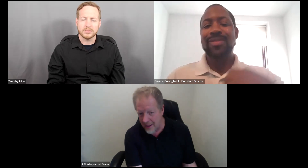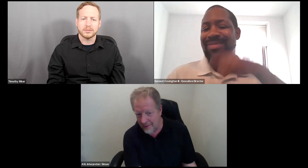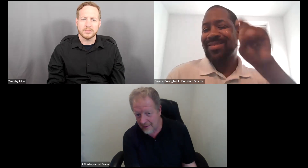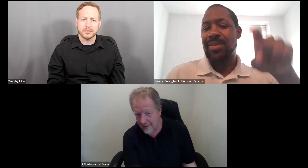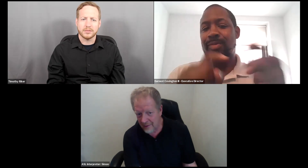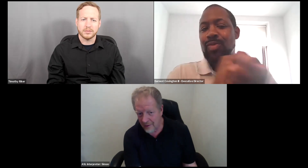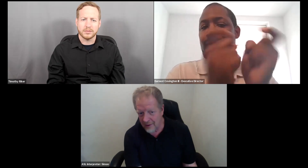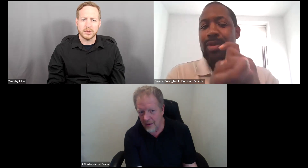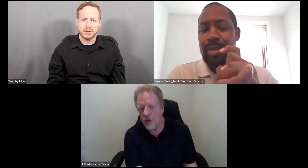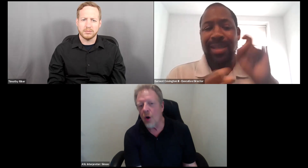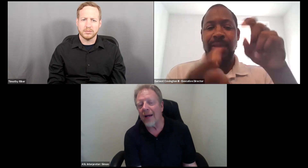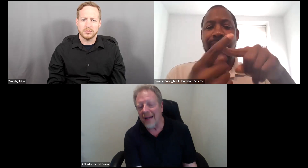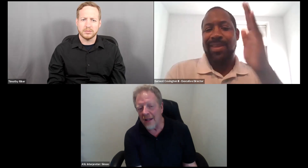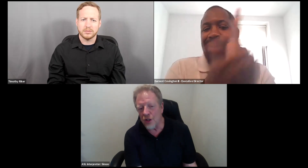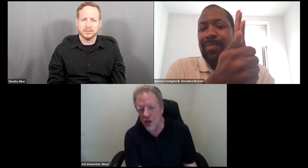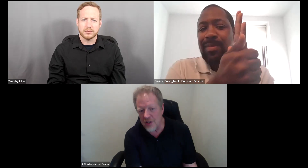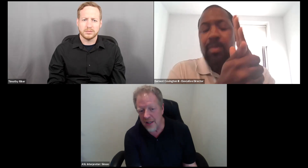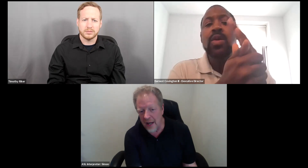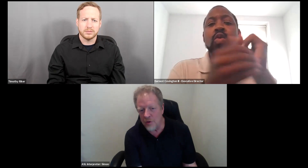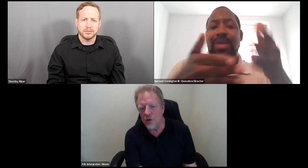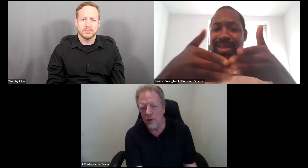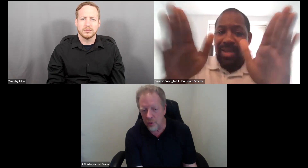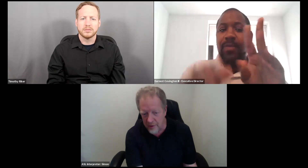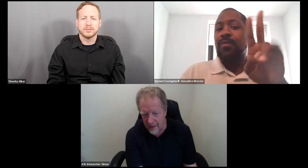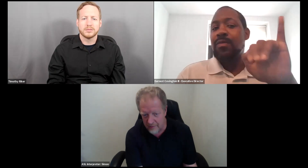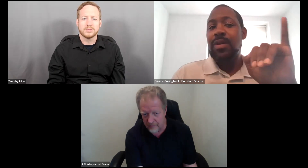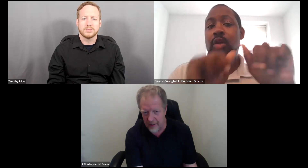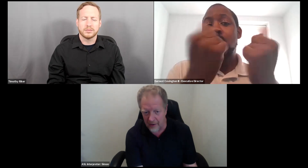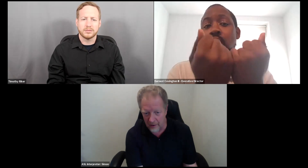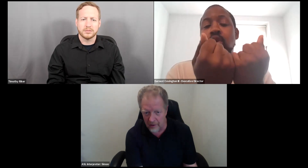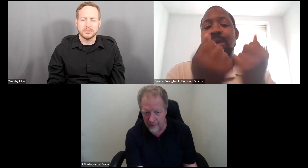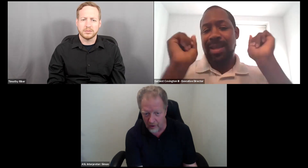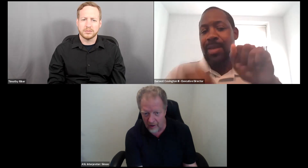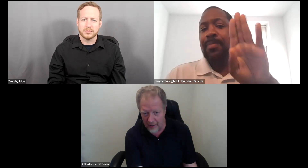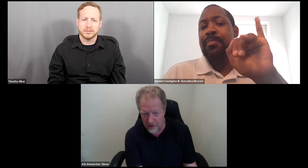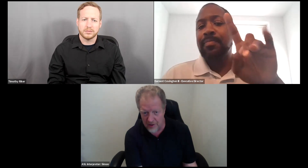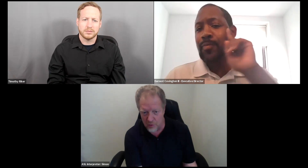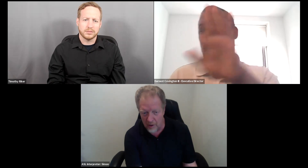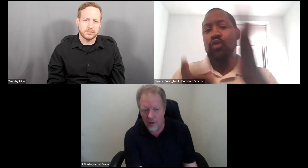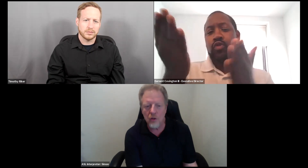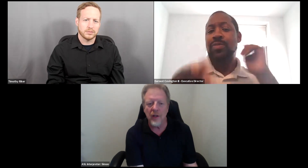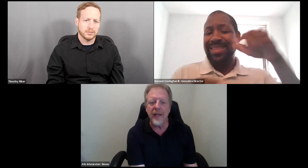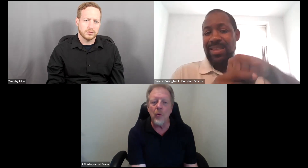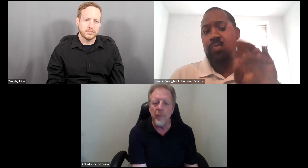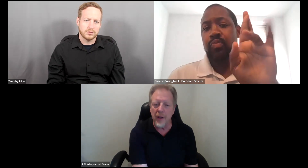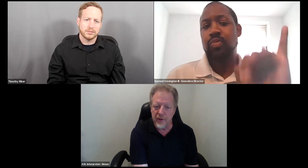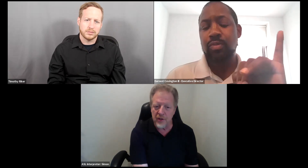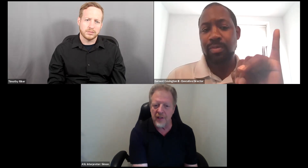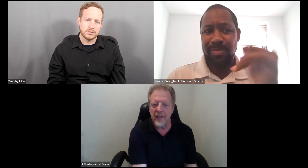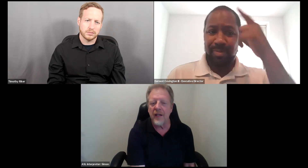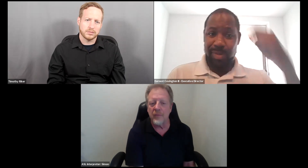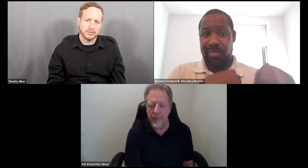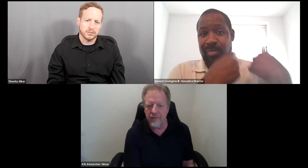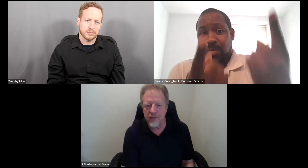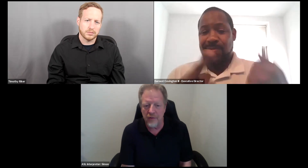can't bid. Okay. So I needed to change that language to include that vernacular of VRI agencies as well, so that they would be in a position